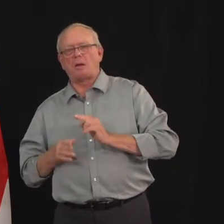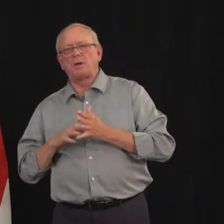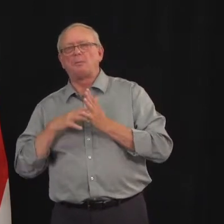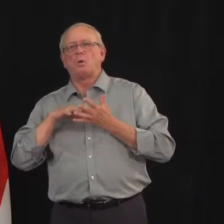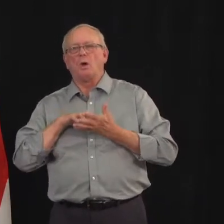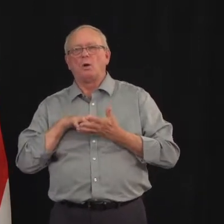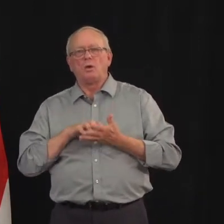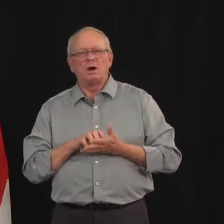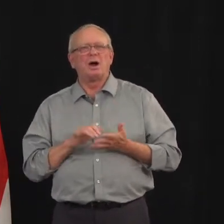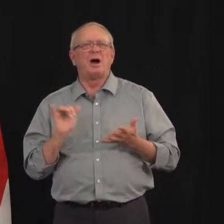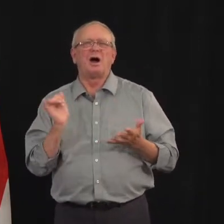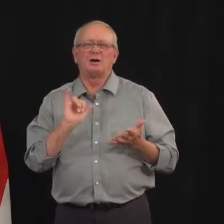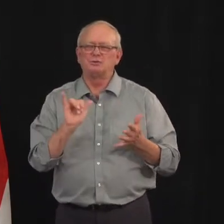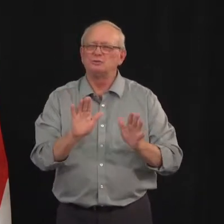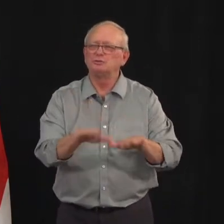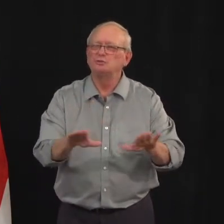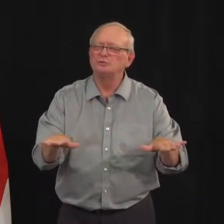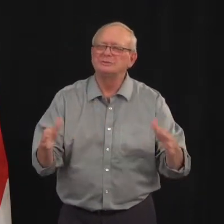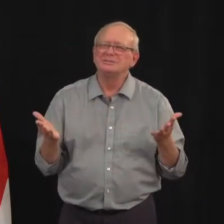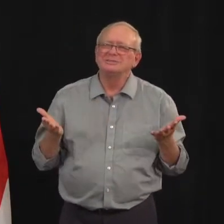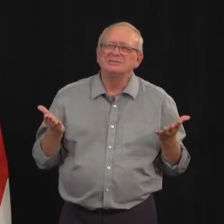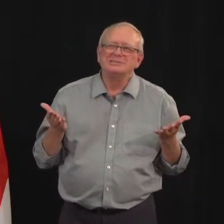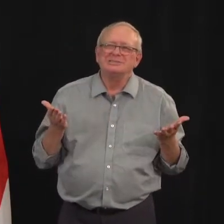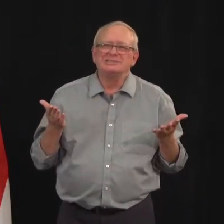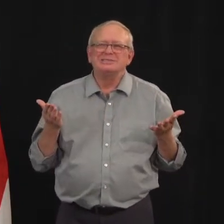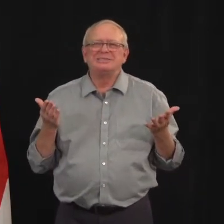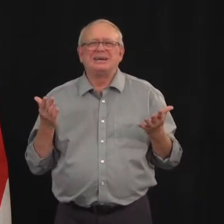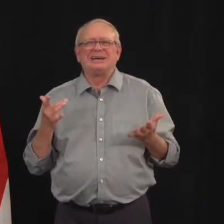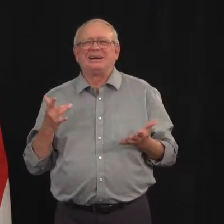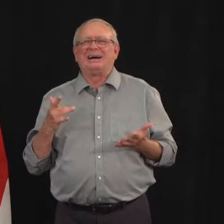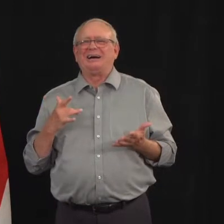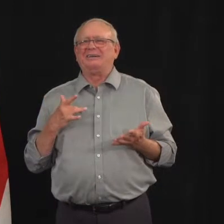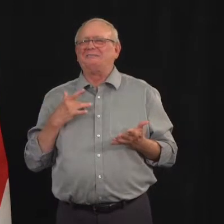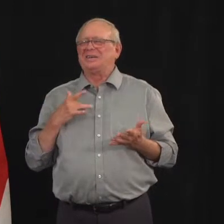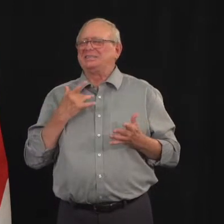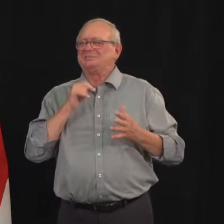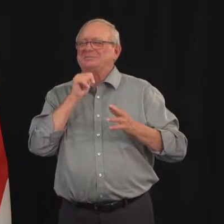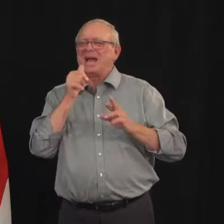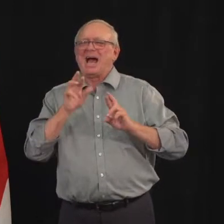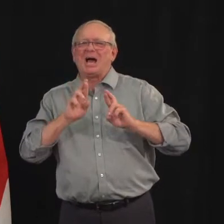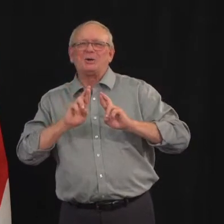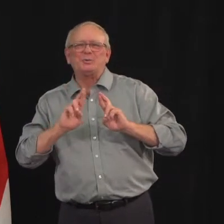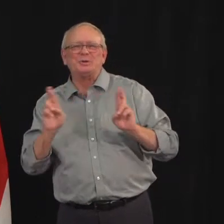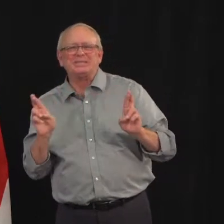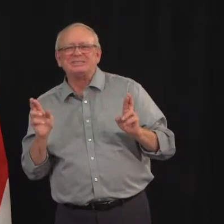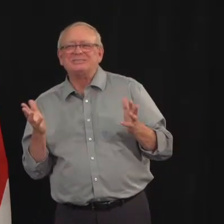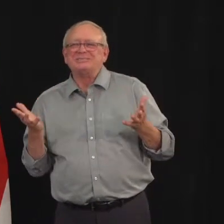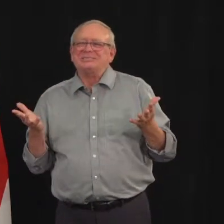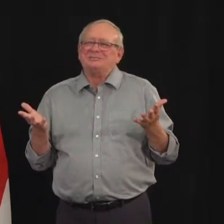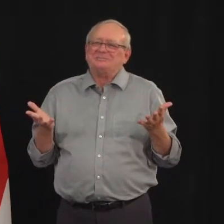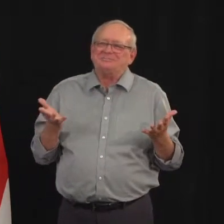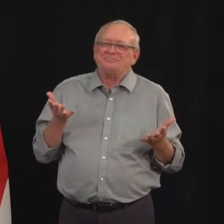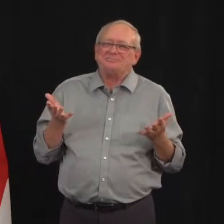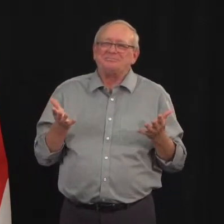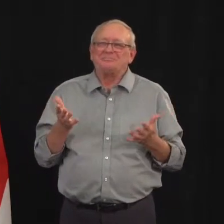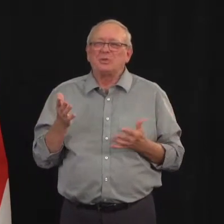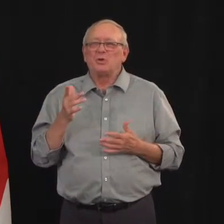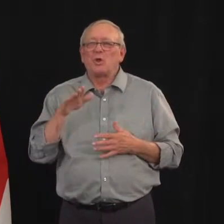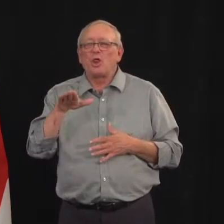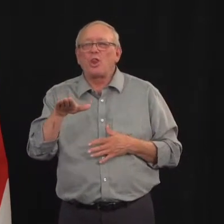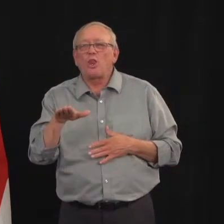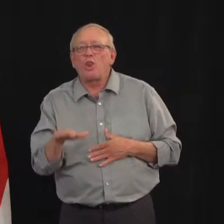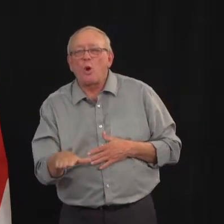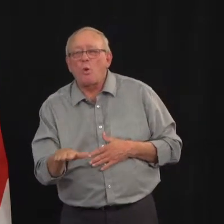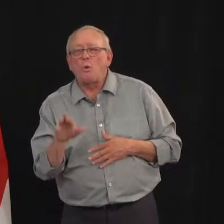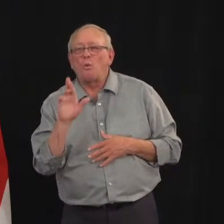is too soon to be able to say that if those who are low risk, so for example, children, low risk of severe